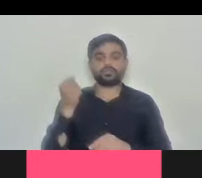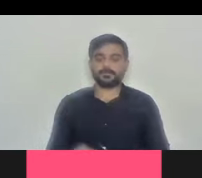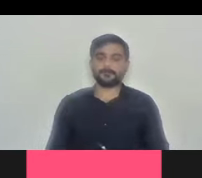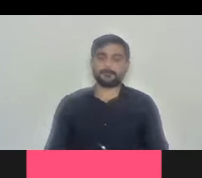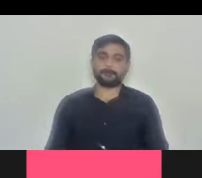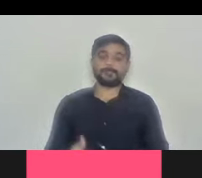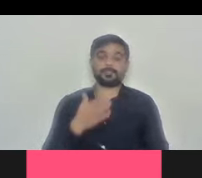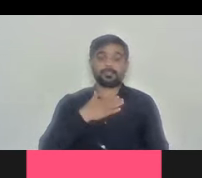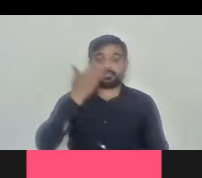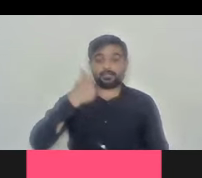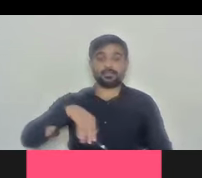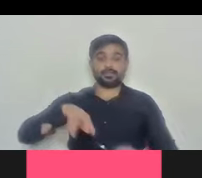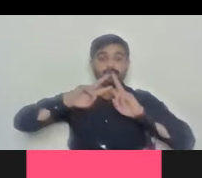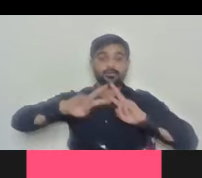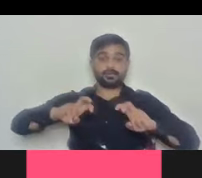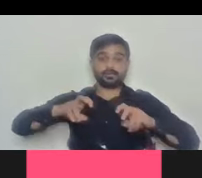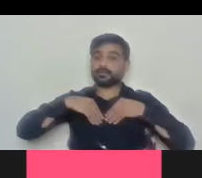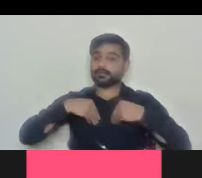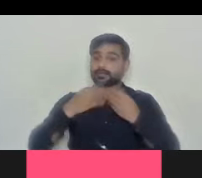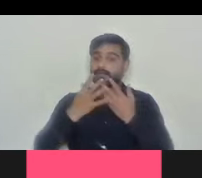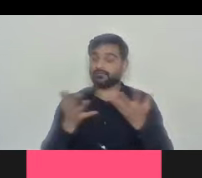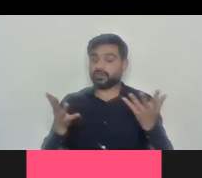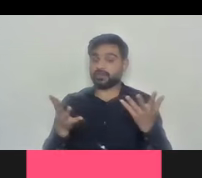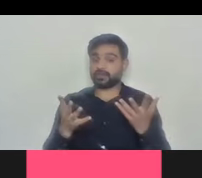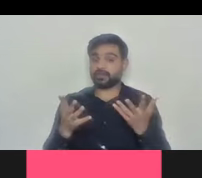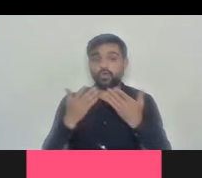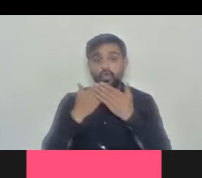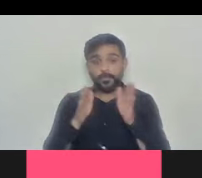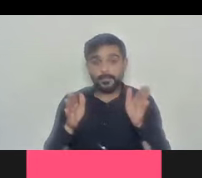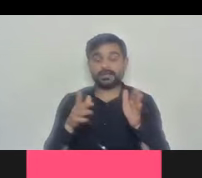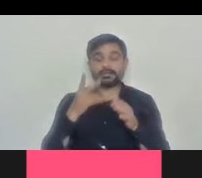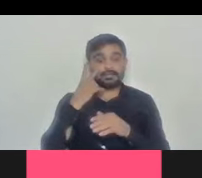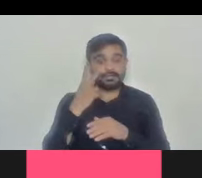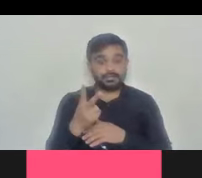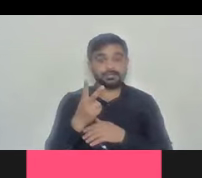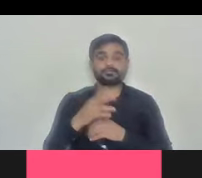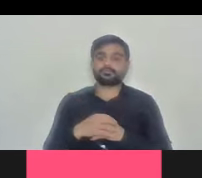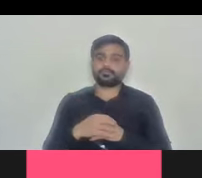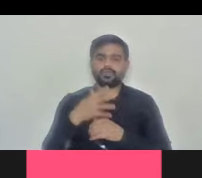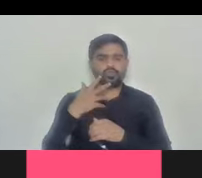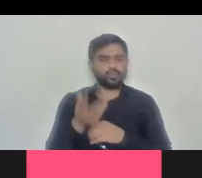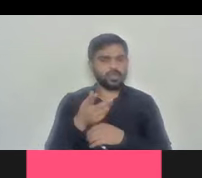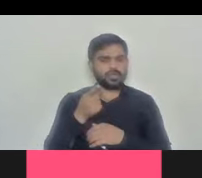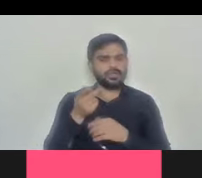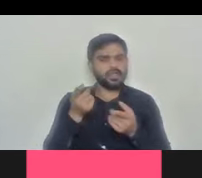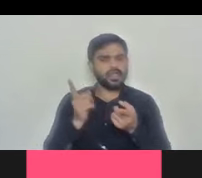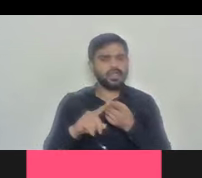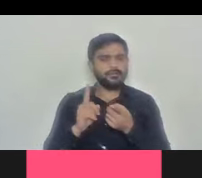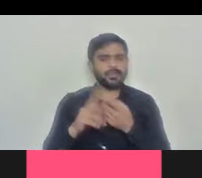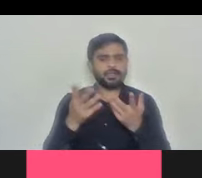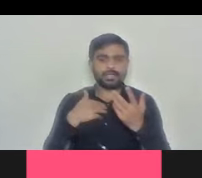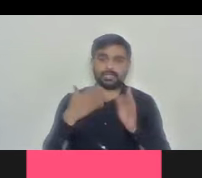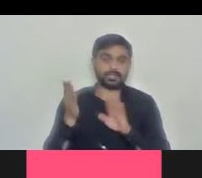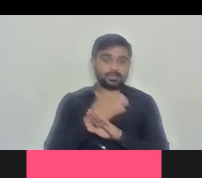a researcher, you have to be accepting towards that. You have to be open. You have to see that why this has happened. So I